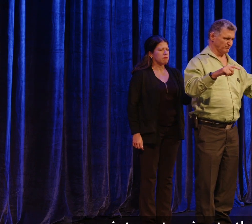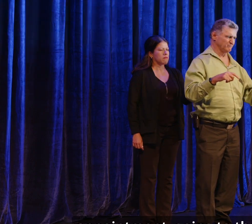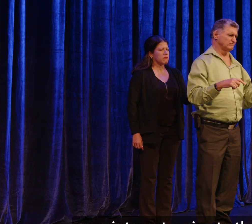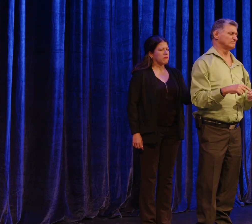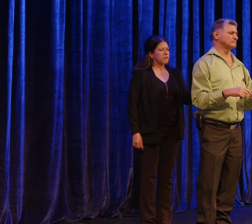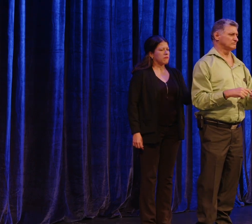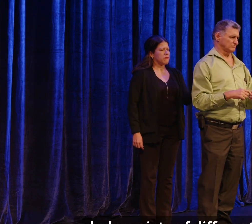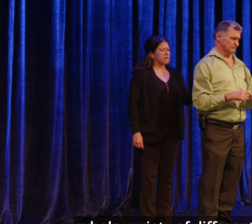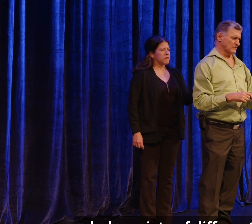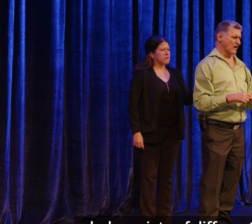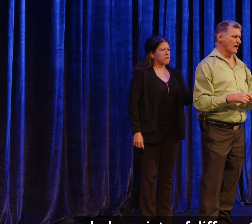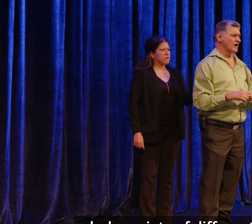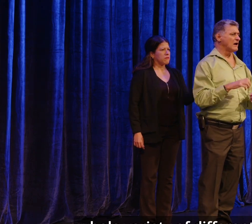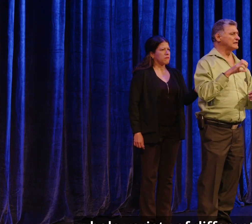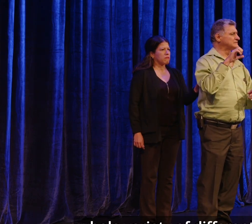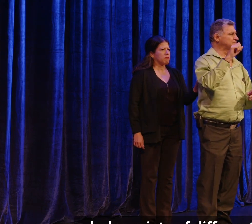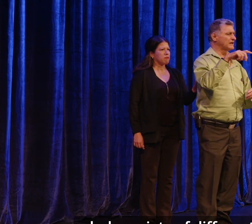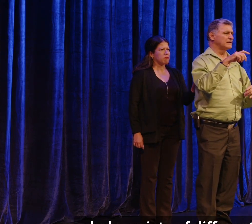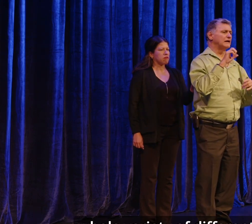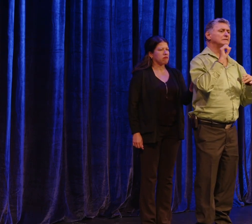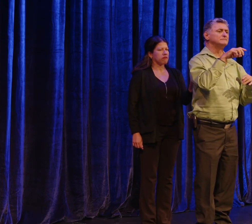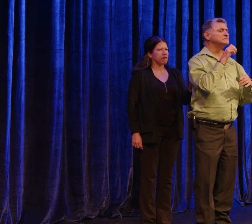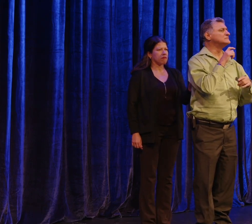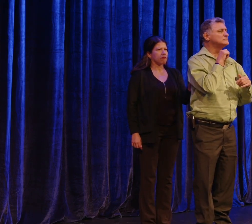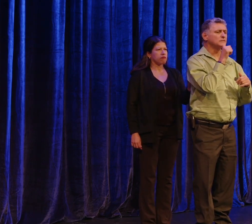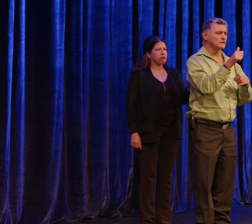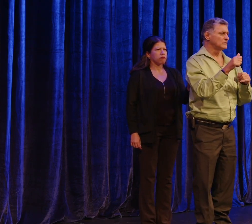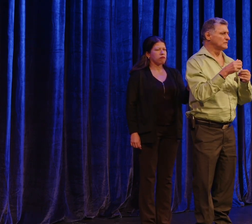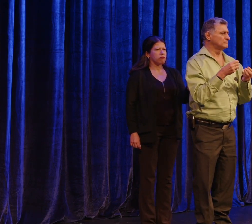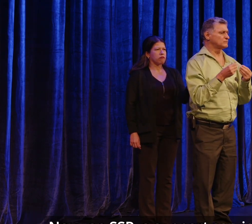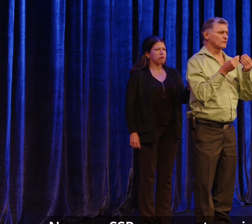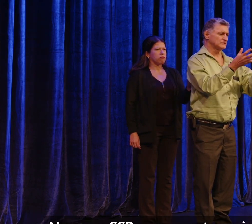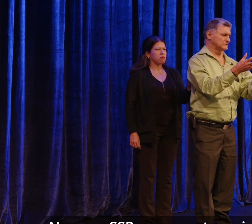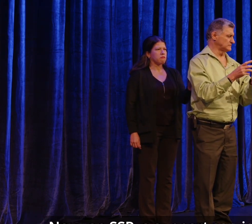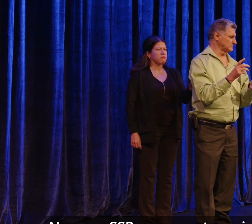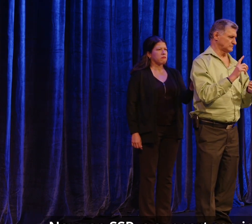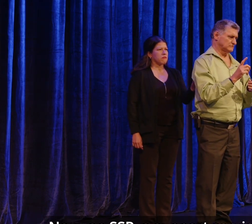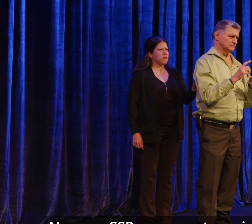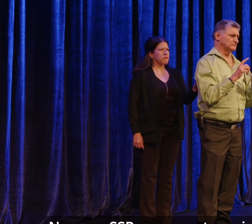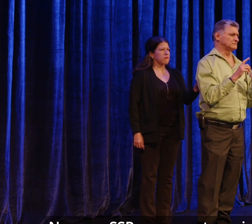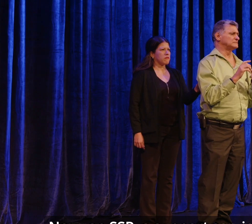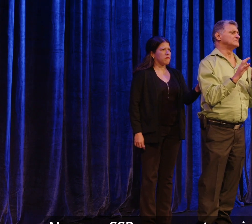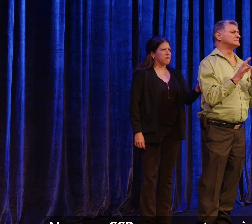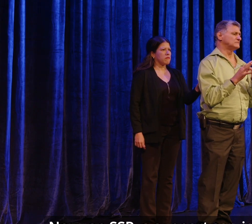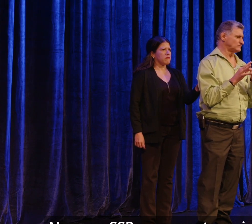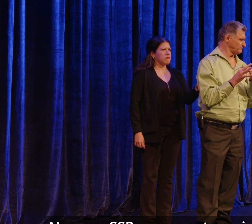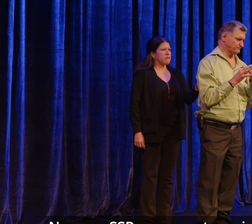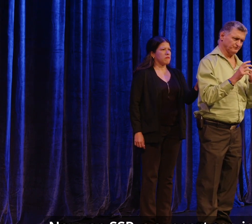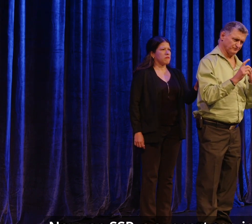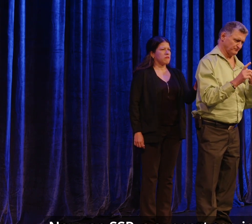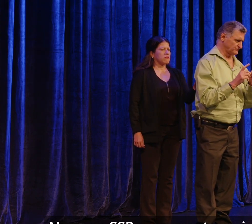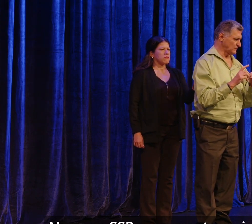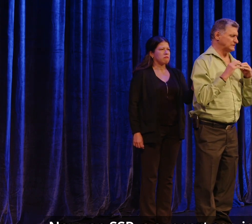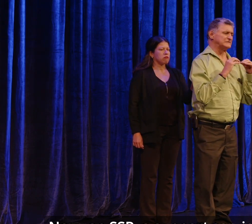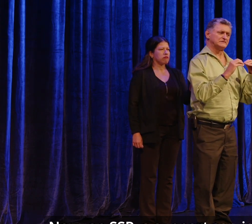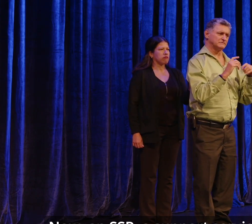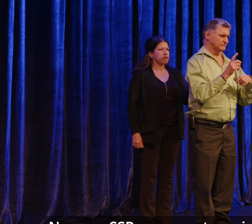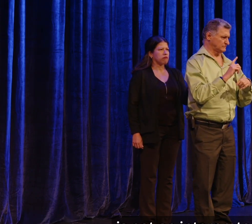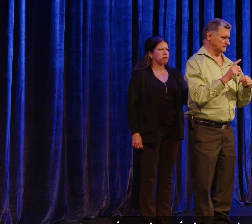bank, a whole variety of different tasks. Now, an SSP, a support service provider, is not